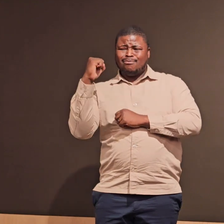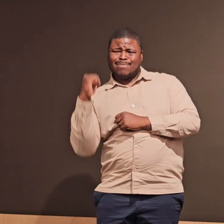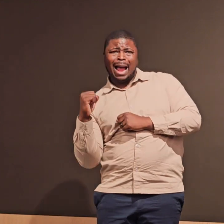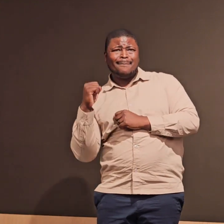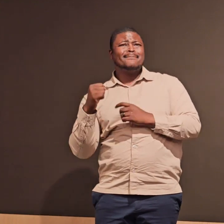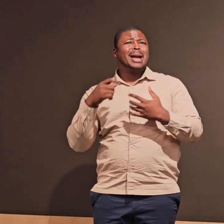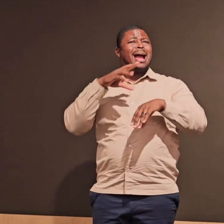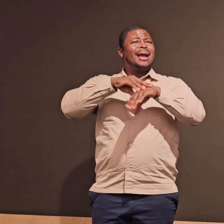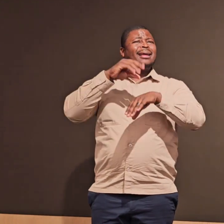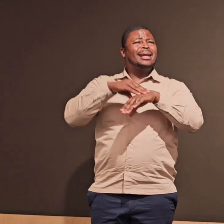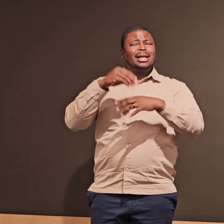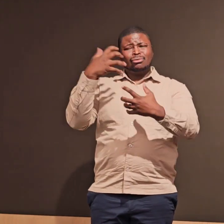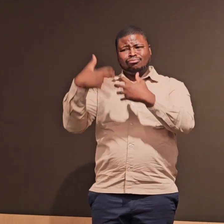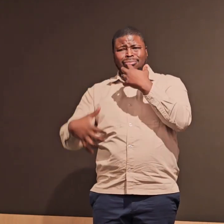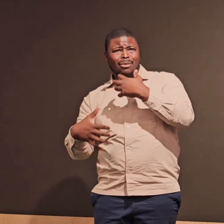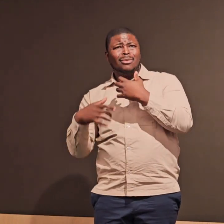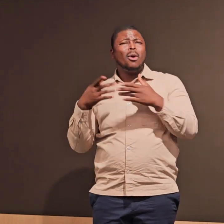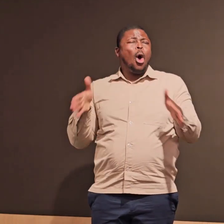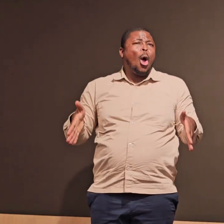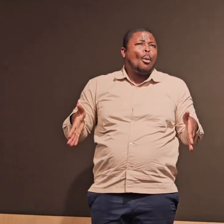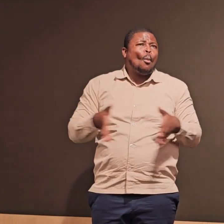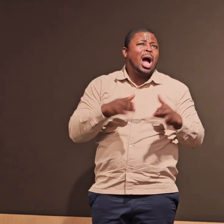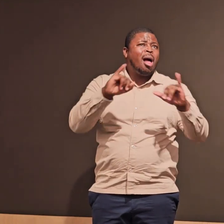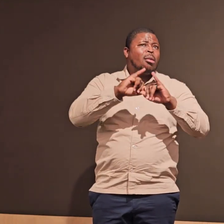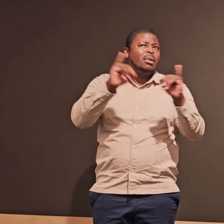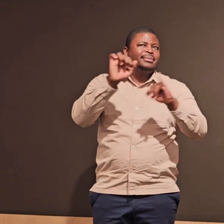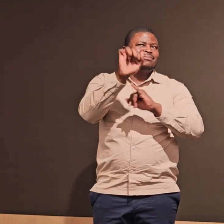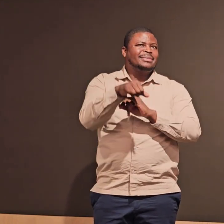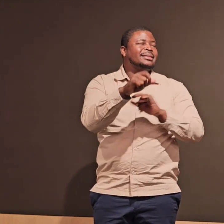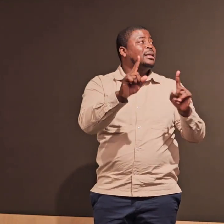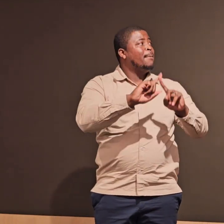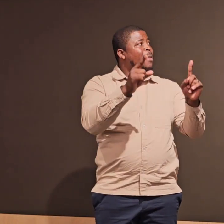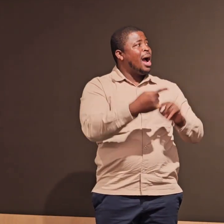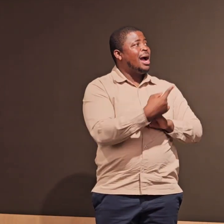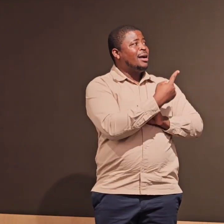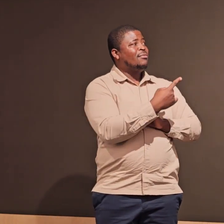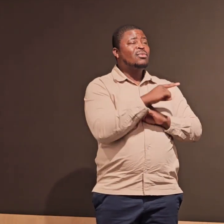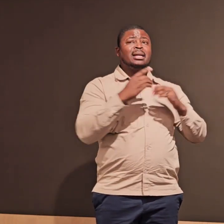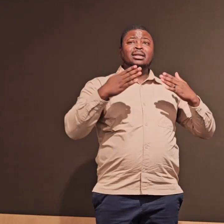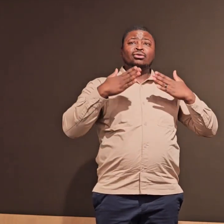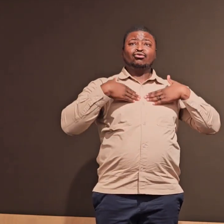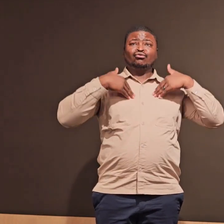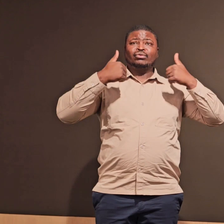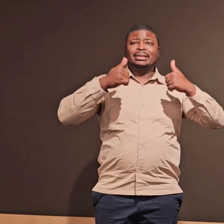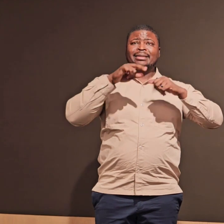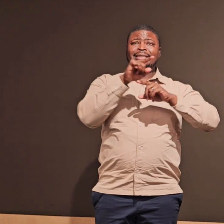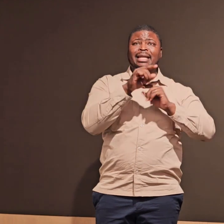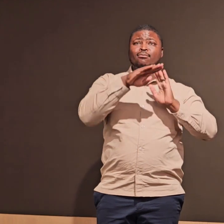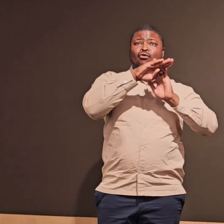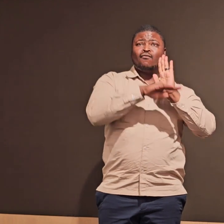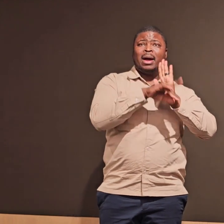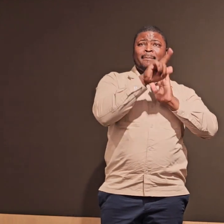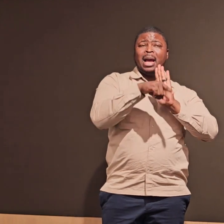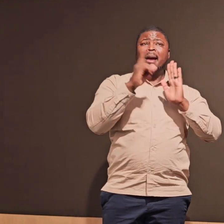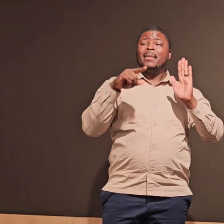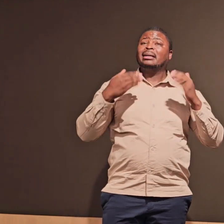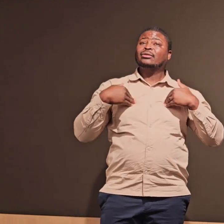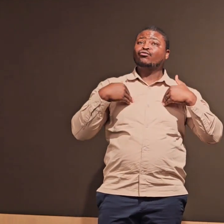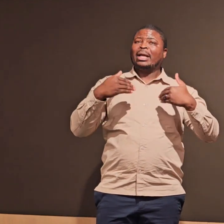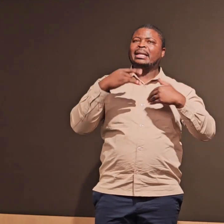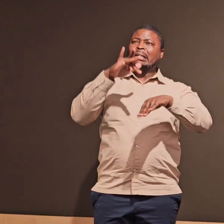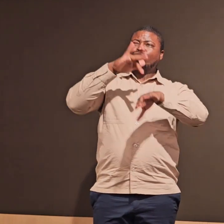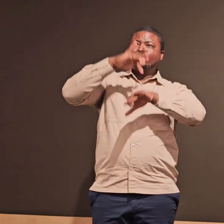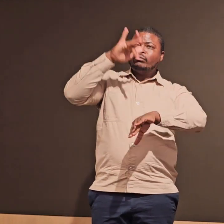we would want to have the full scale of implementation of these nutrition sensitive programs, because otherwise, if